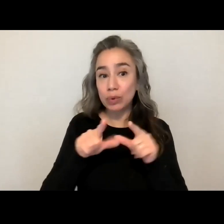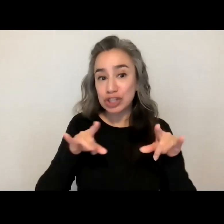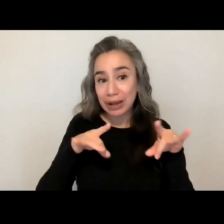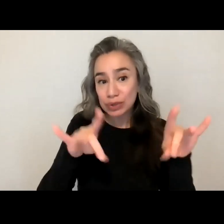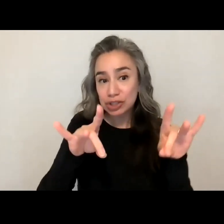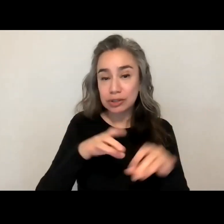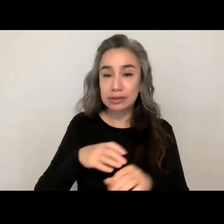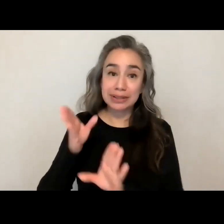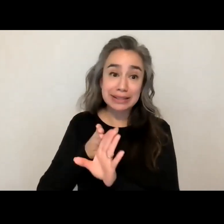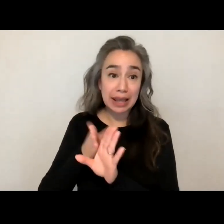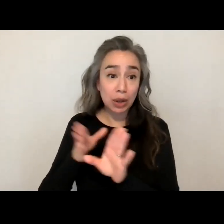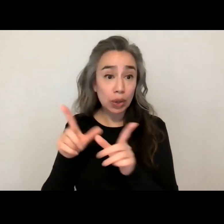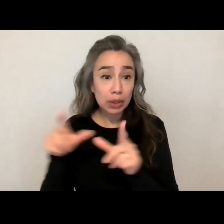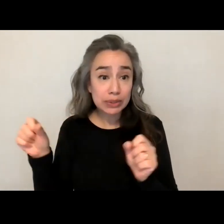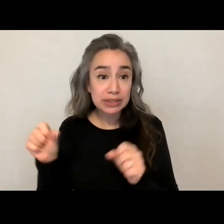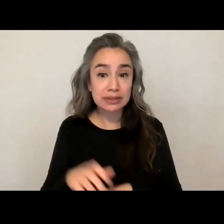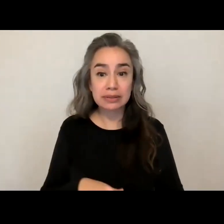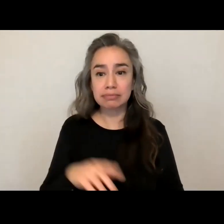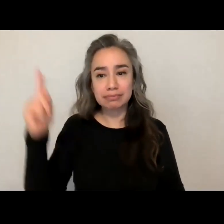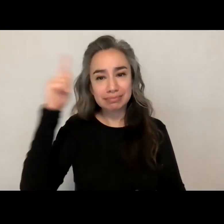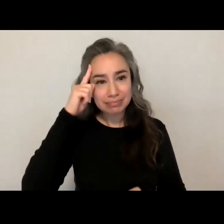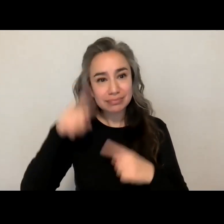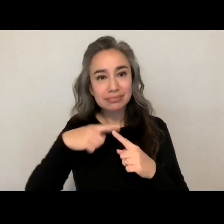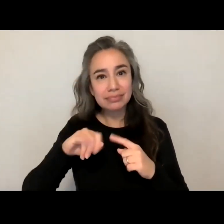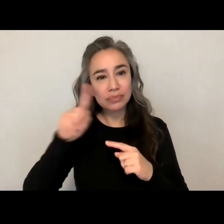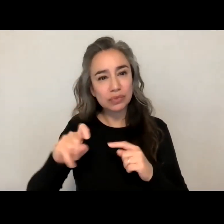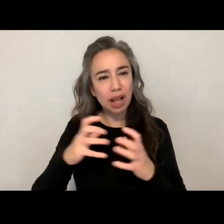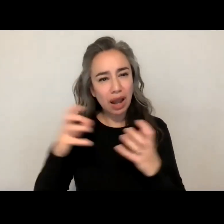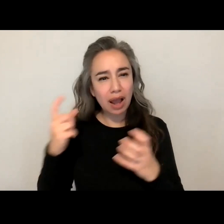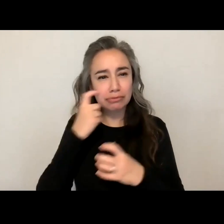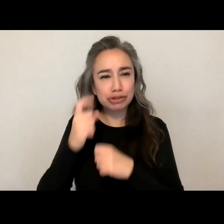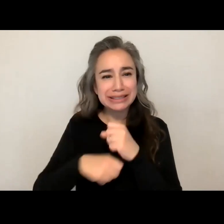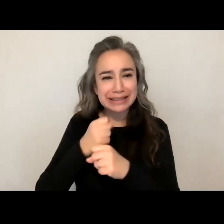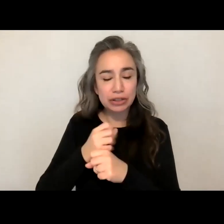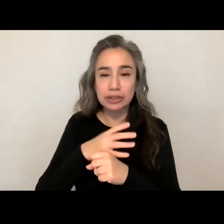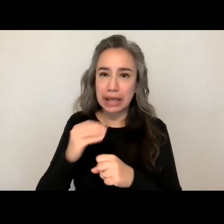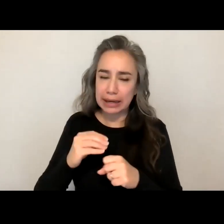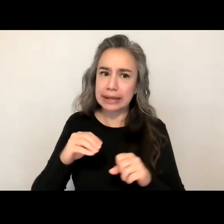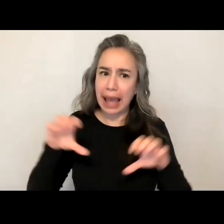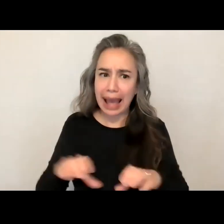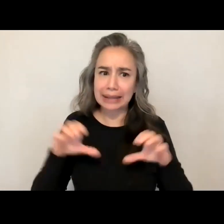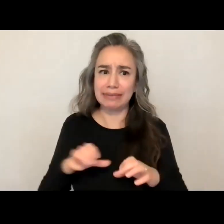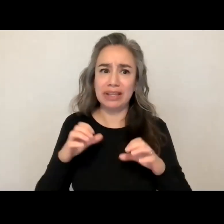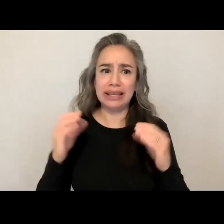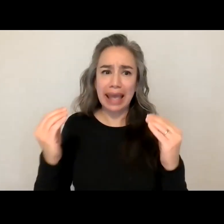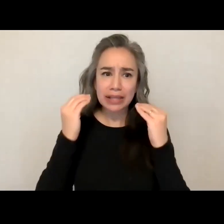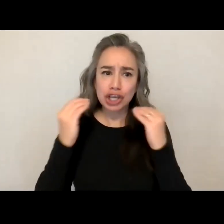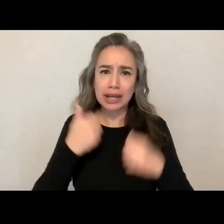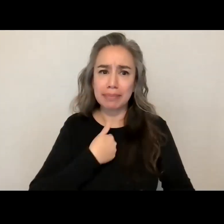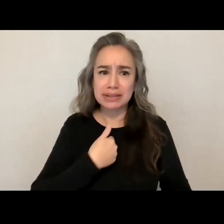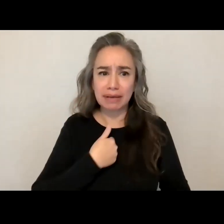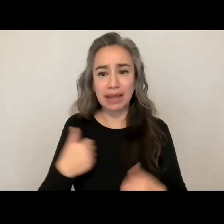thinking, this question says, I've been thinking about it a lot in recent years and actively educating myself and having